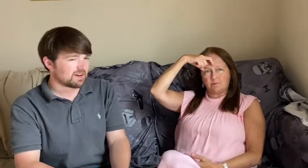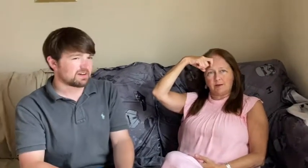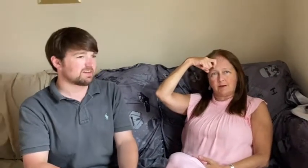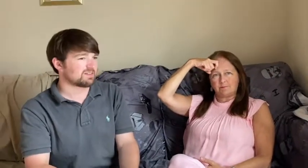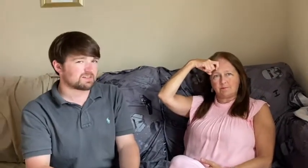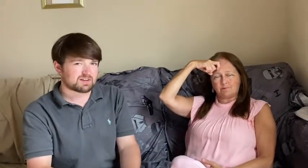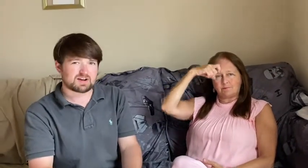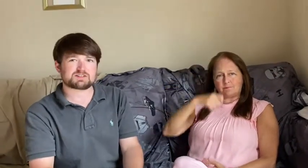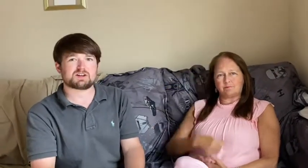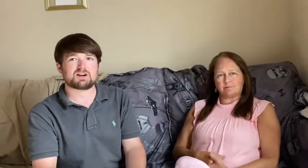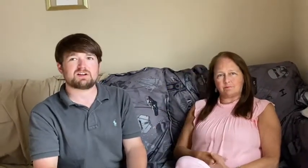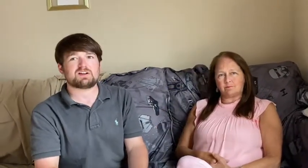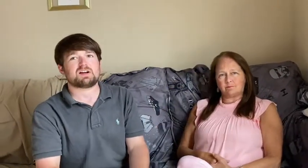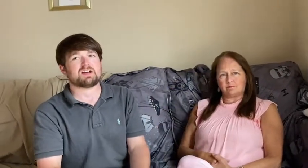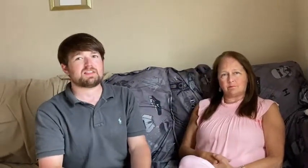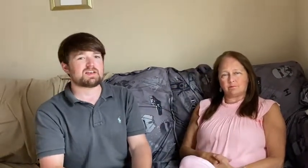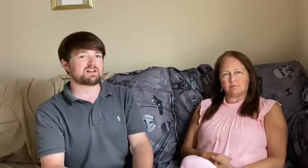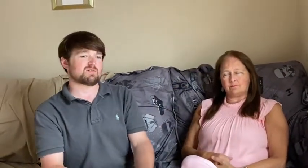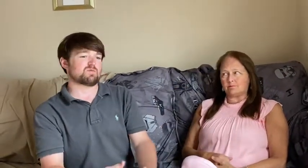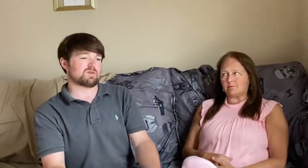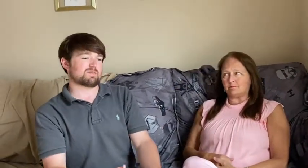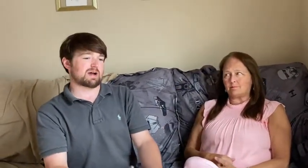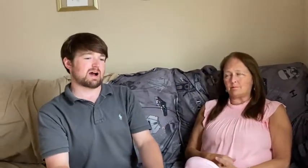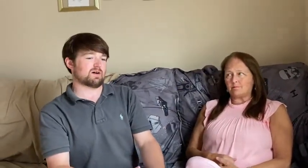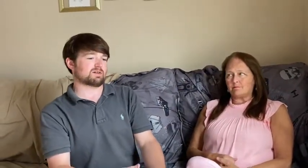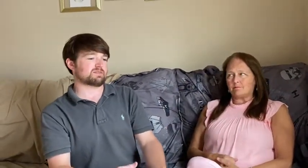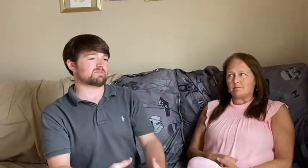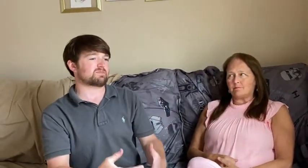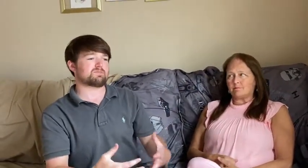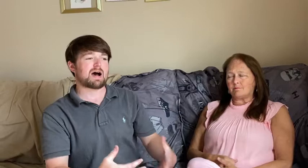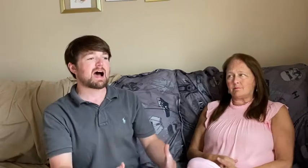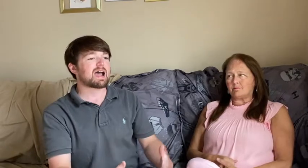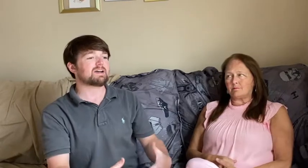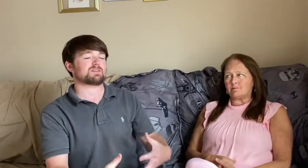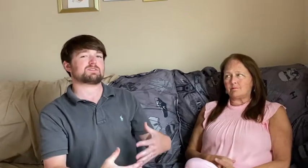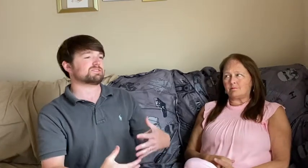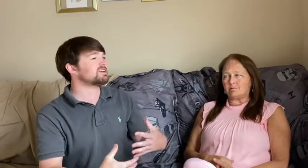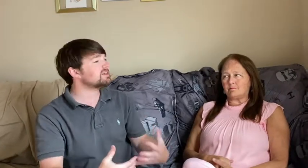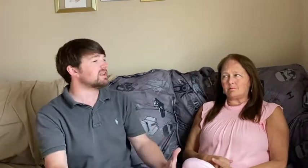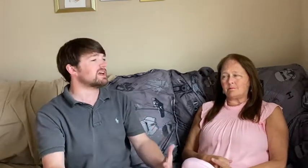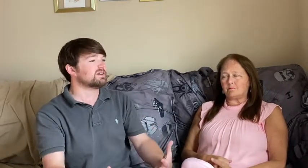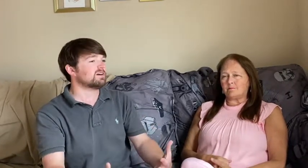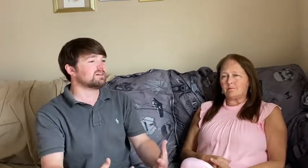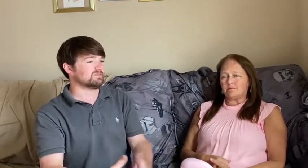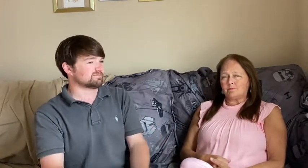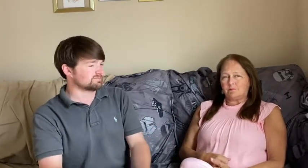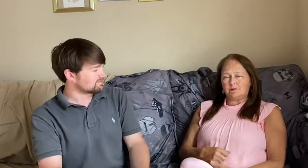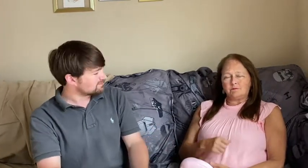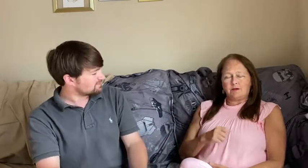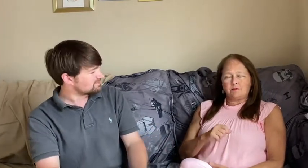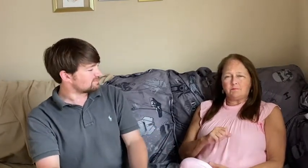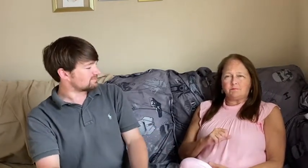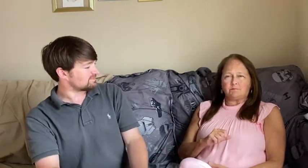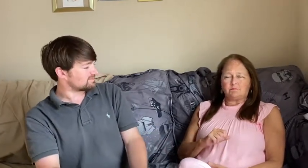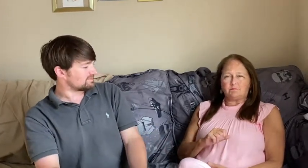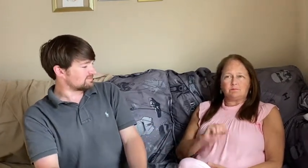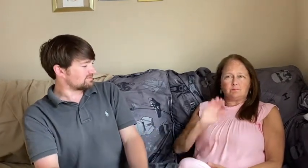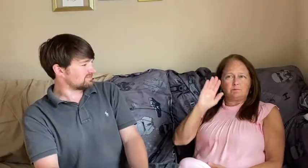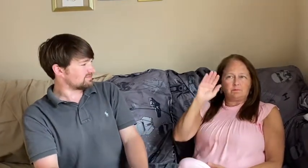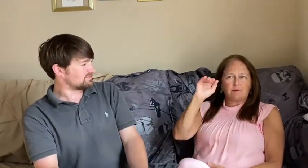back. Gotcha. And then what about bye or see you later? Okay.